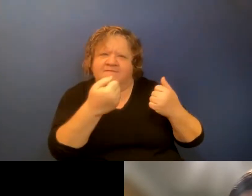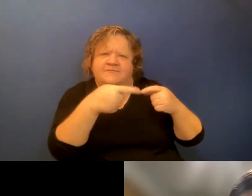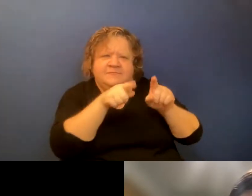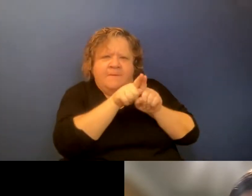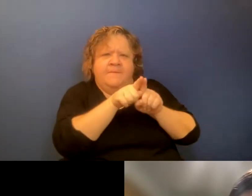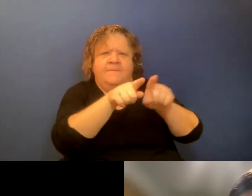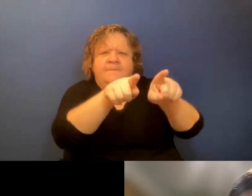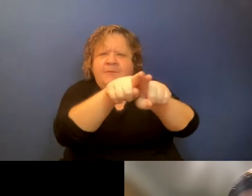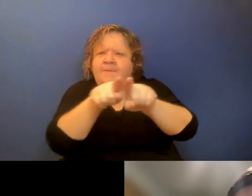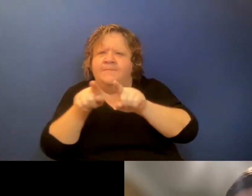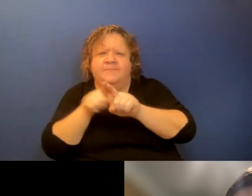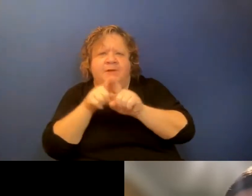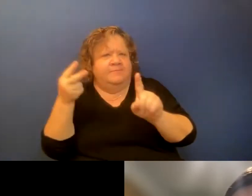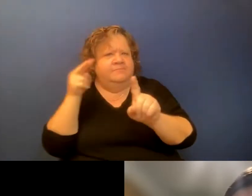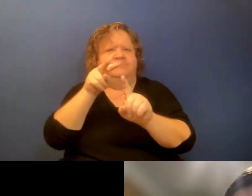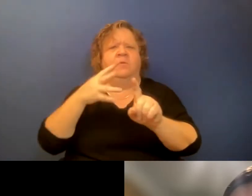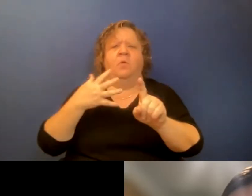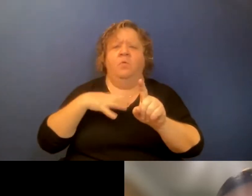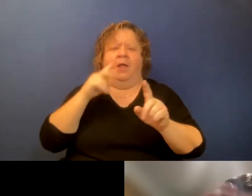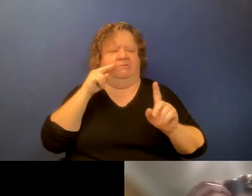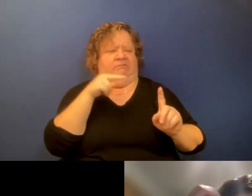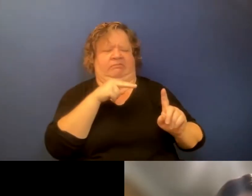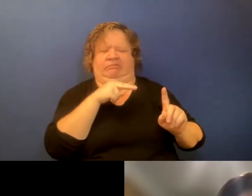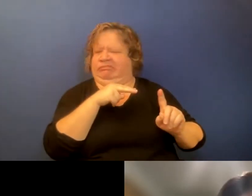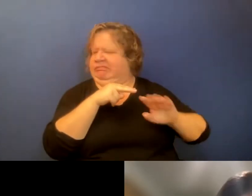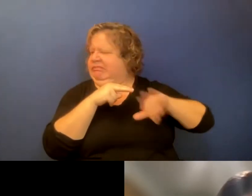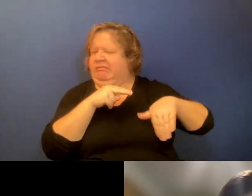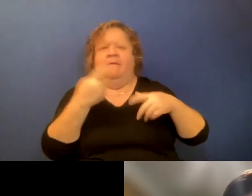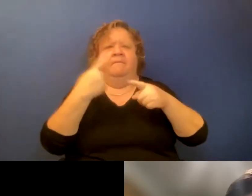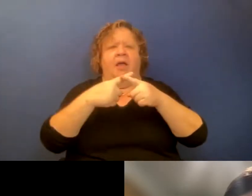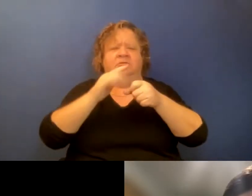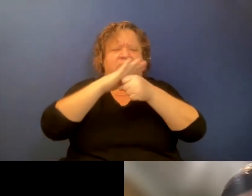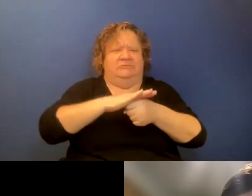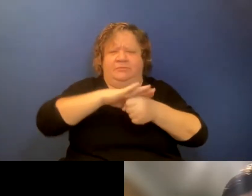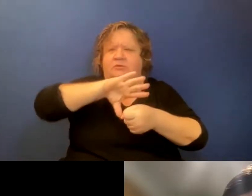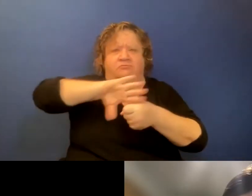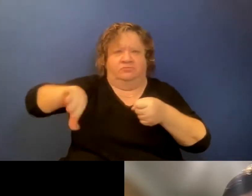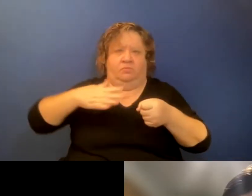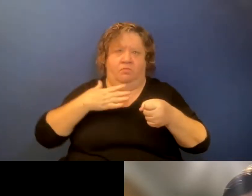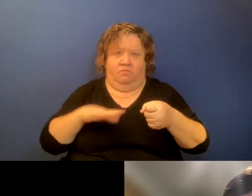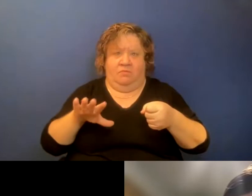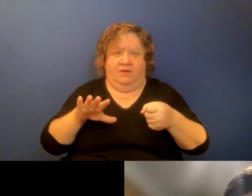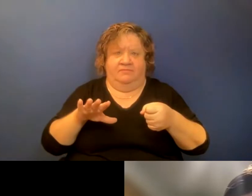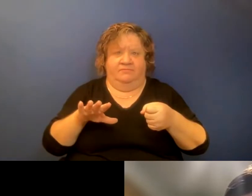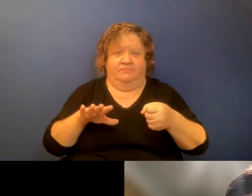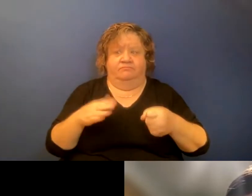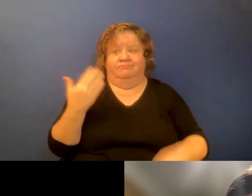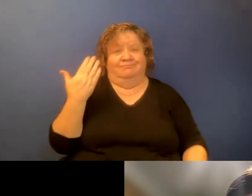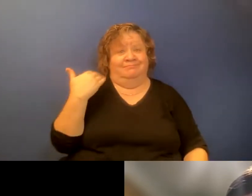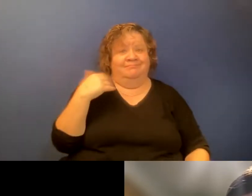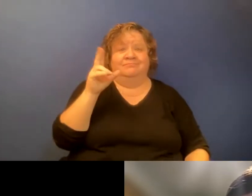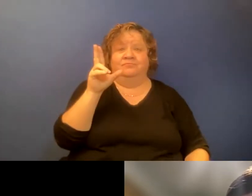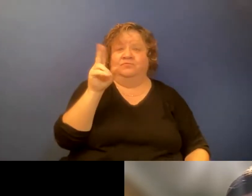partly because we know it's such a big problem. A recent UNICEF report mentioned that children with disabilities,